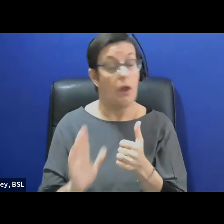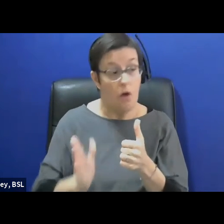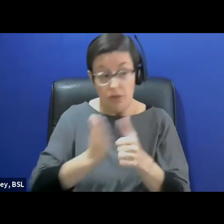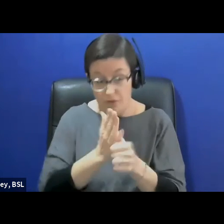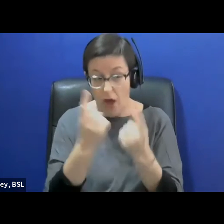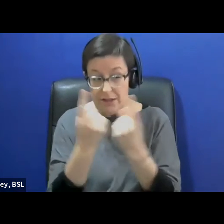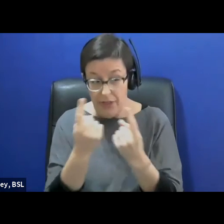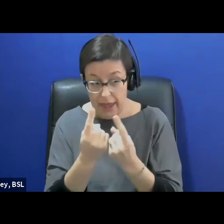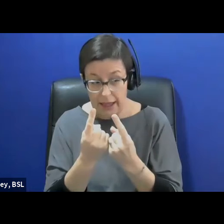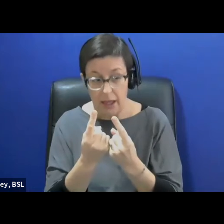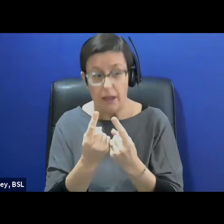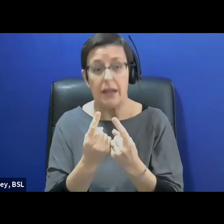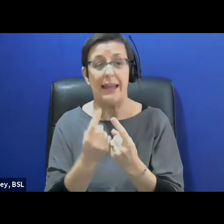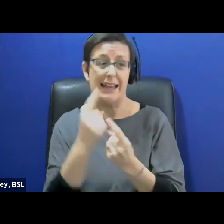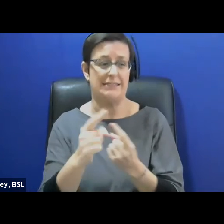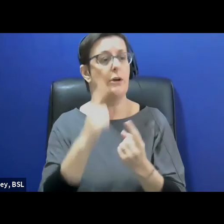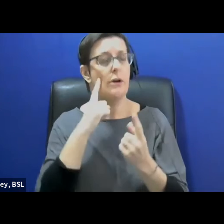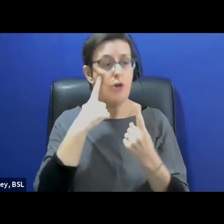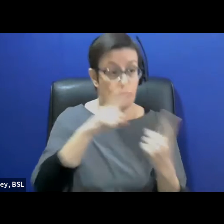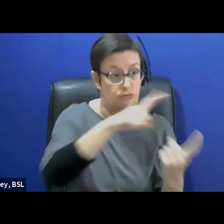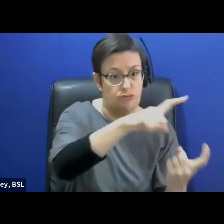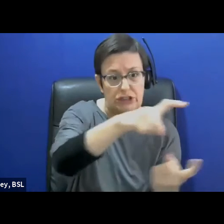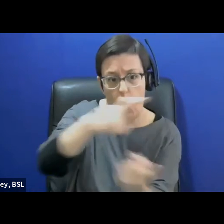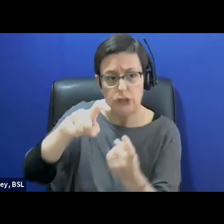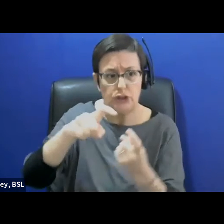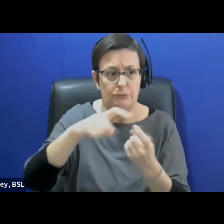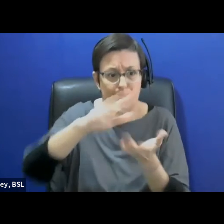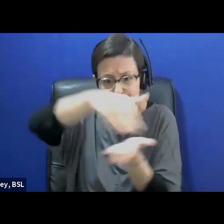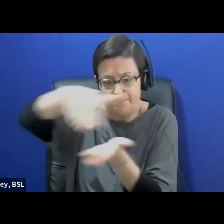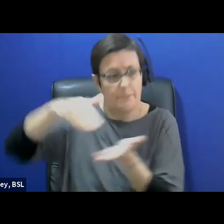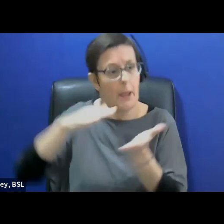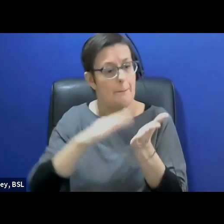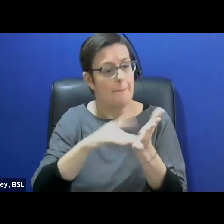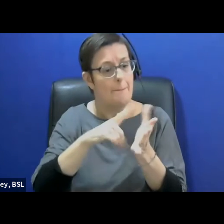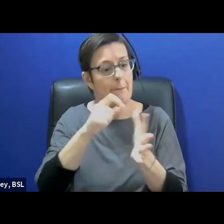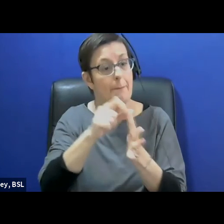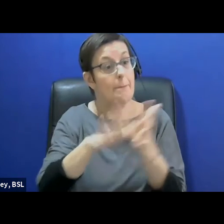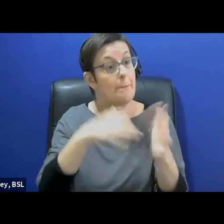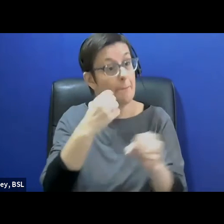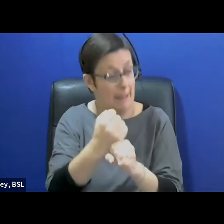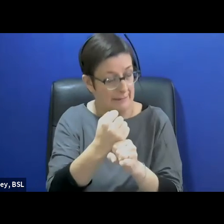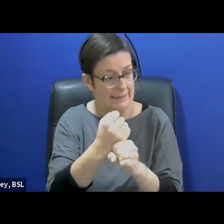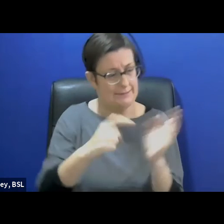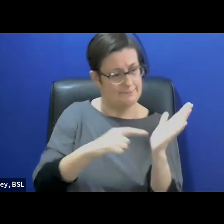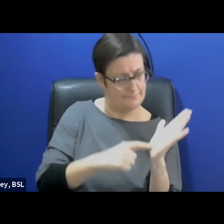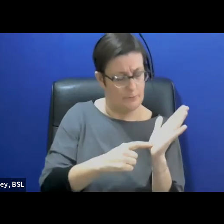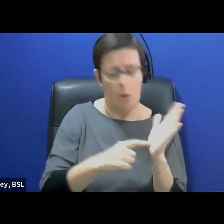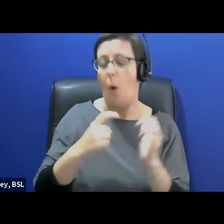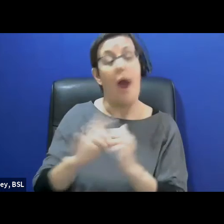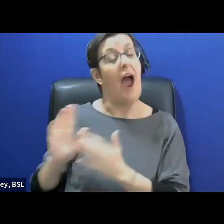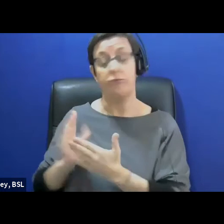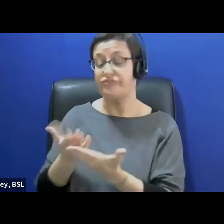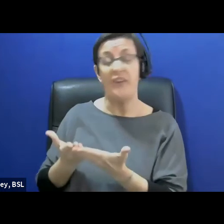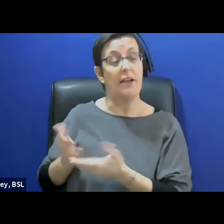is like the mapping of the disability, because you know, like if you just provided the ramp, but what if like the persons in